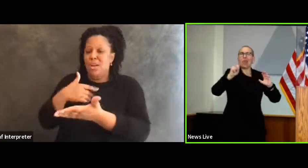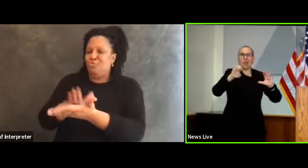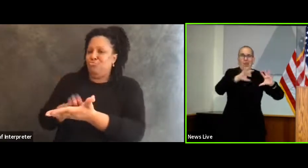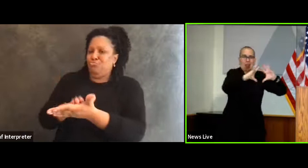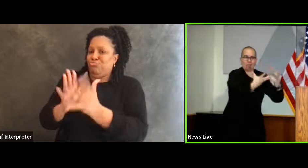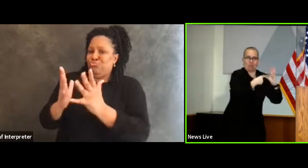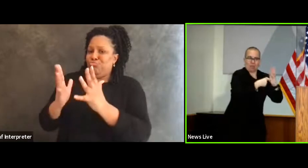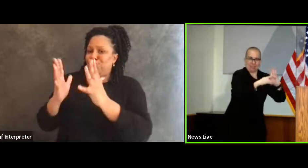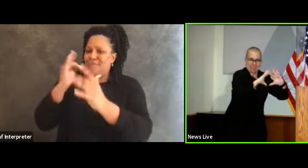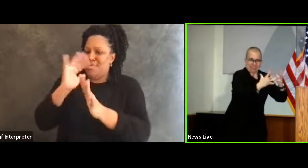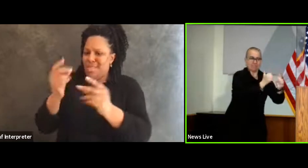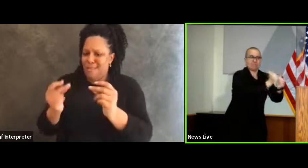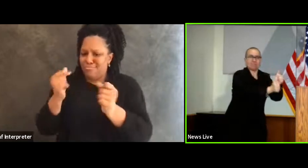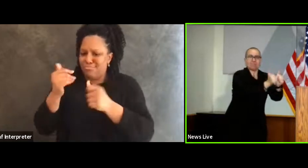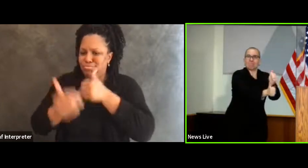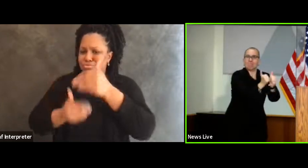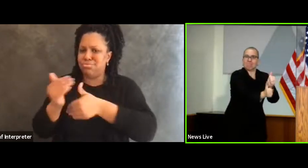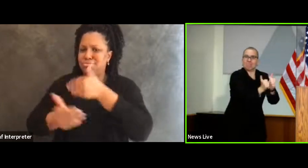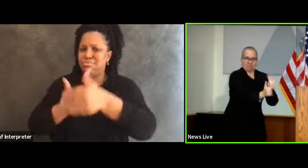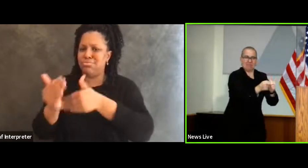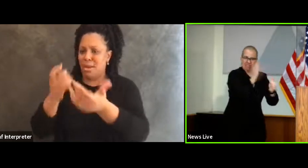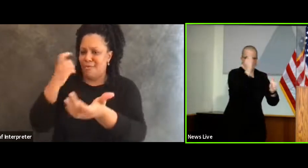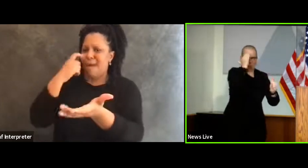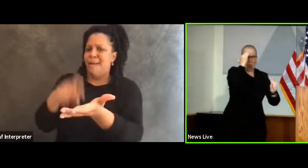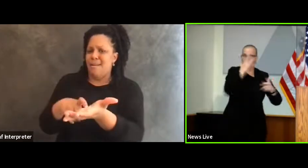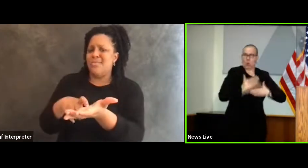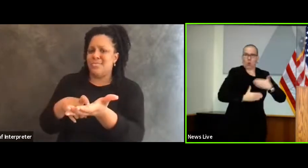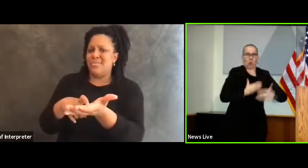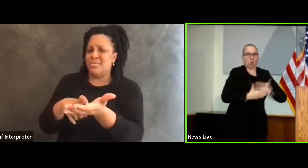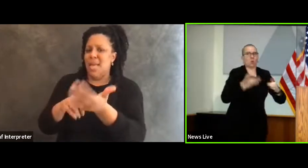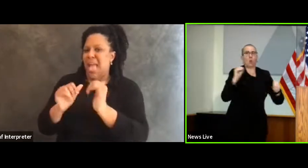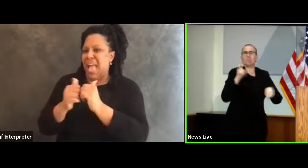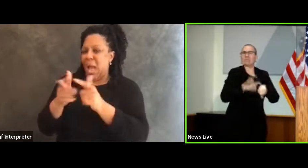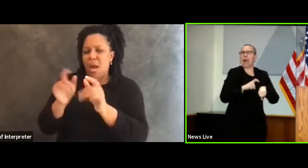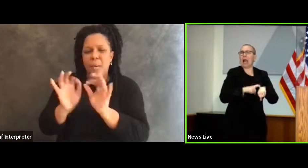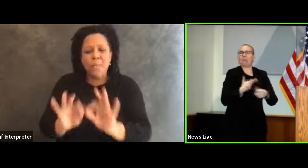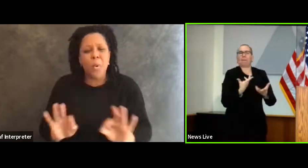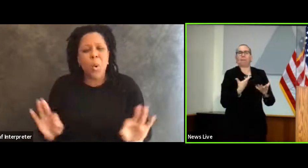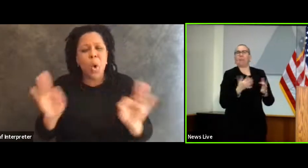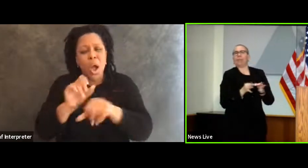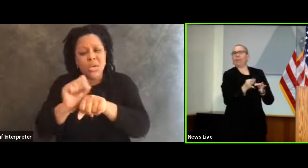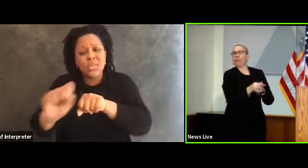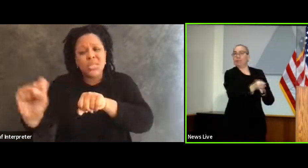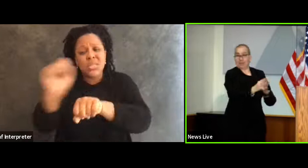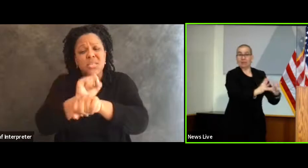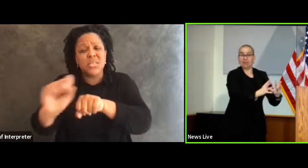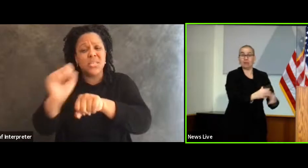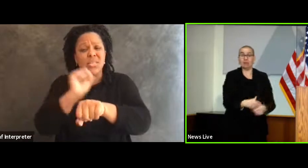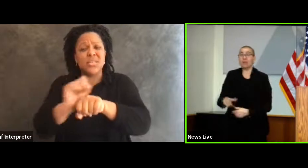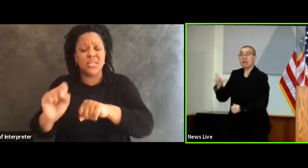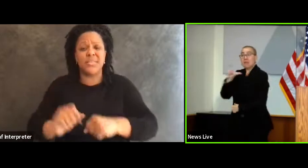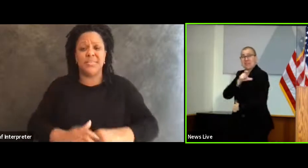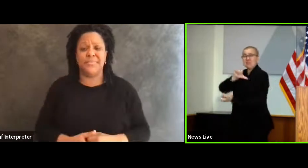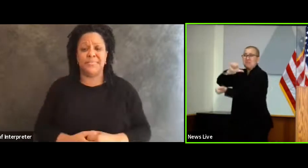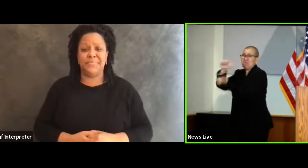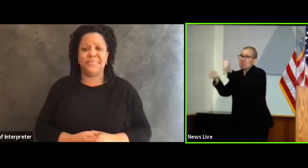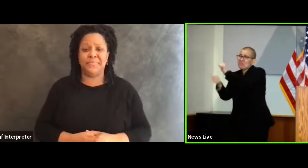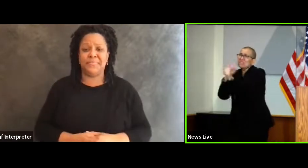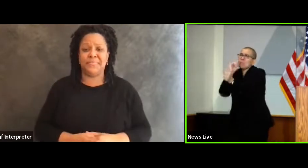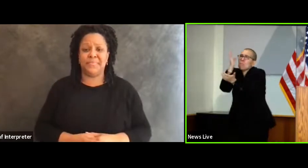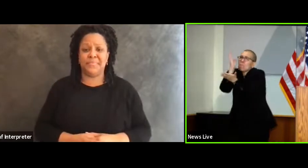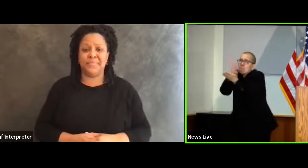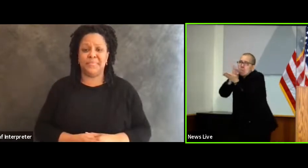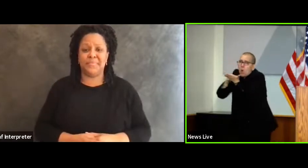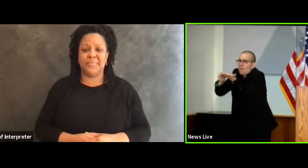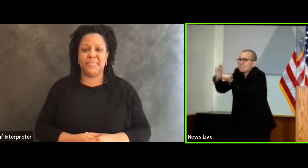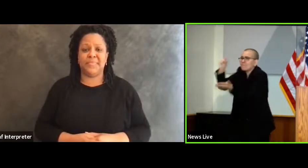the urgency of what's at stake. I also want to note that police reform is only part of the equation in creating truly equal